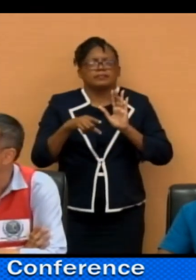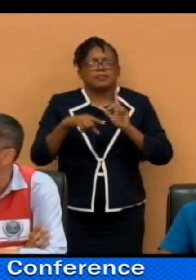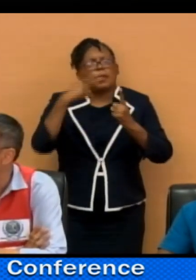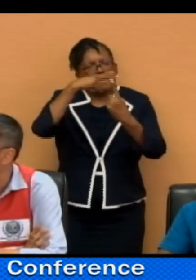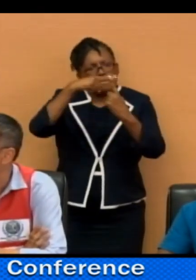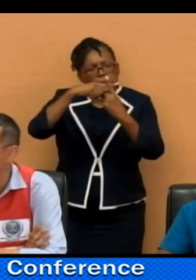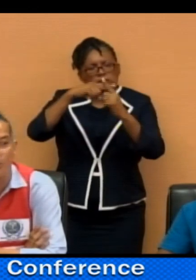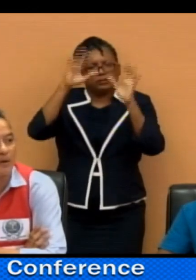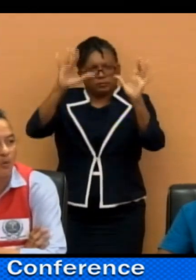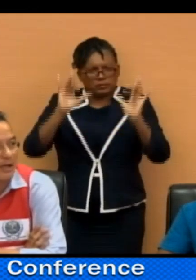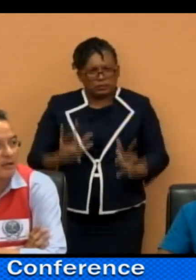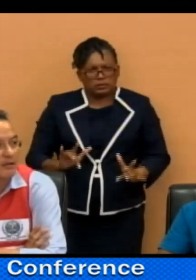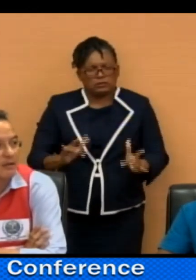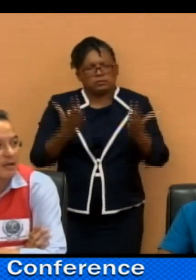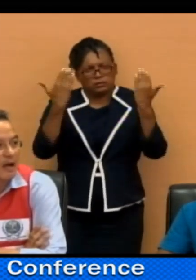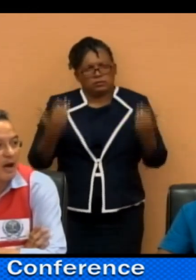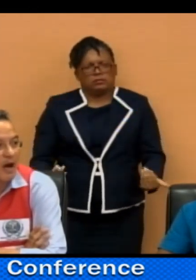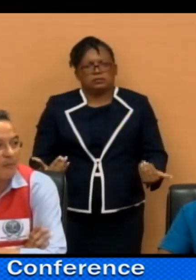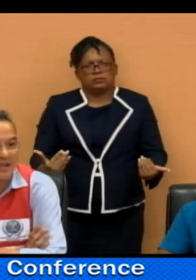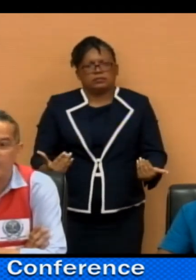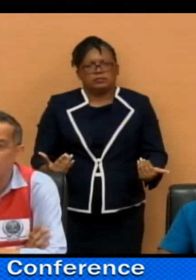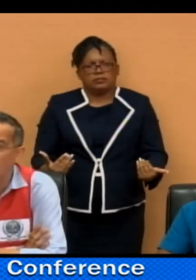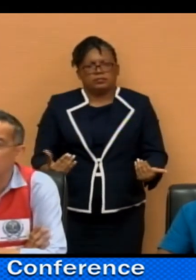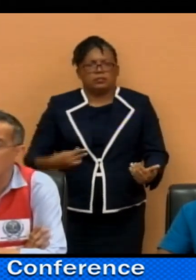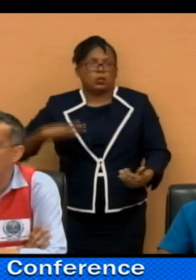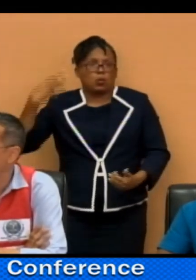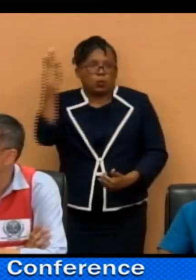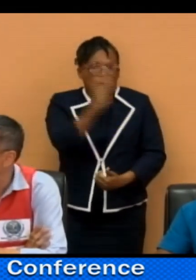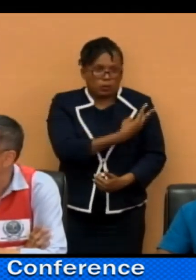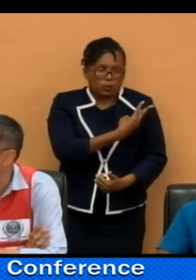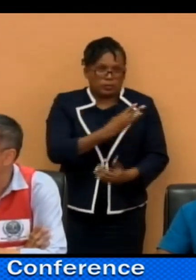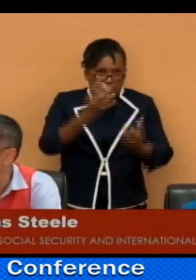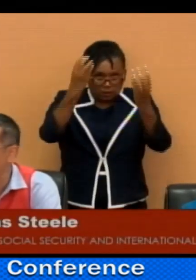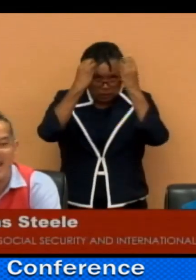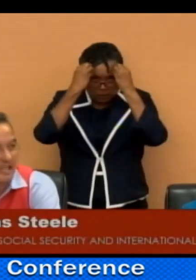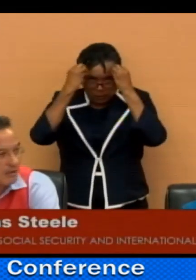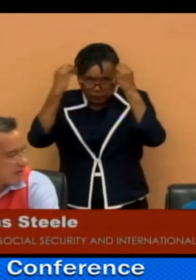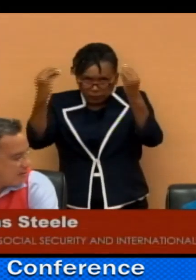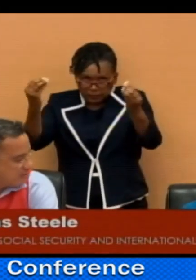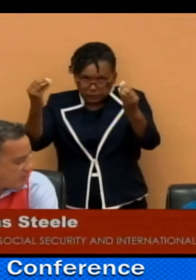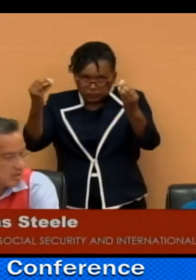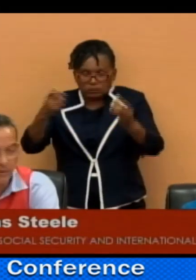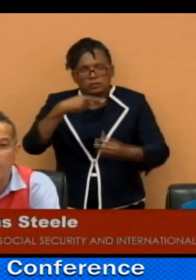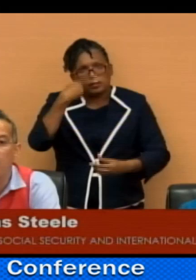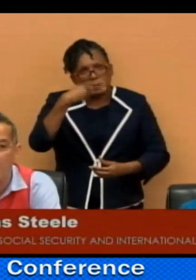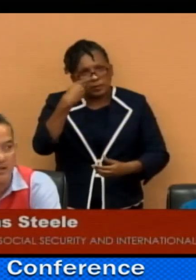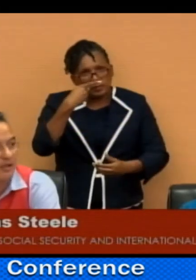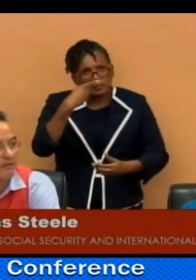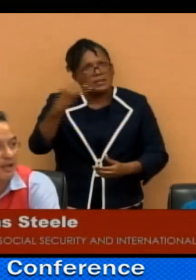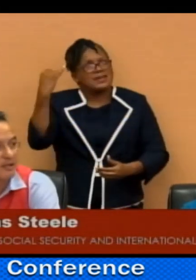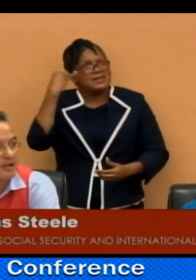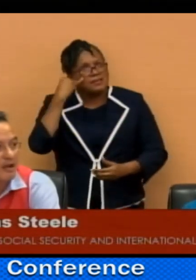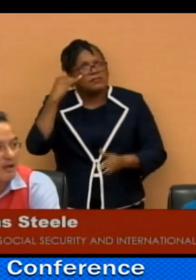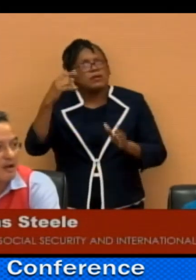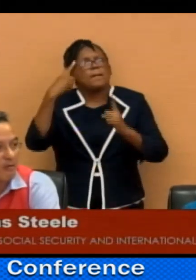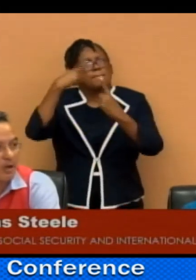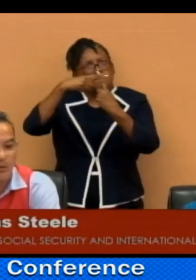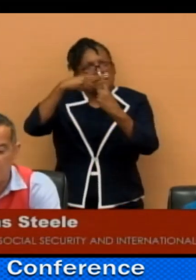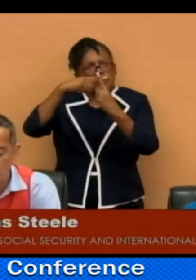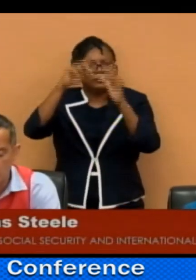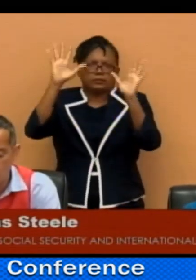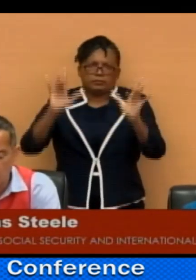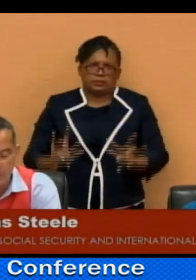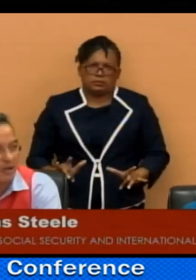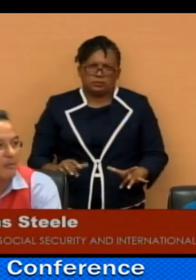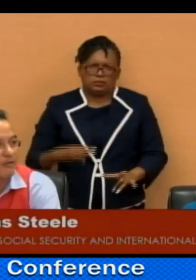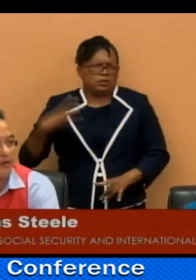moving forward. So we will be informing now the public of any possible positive tests, but we are